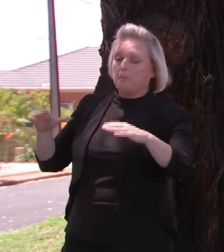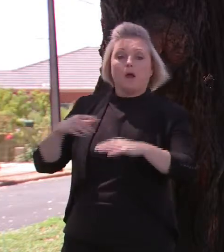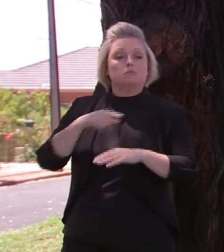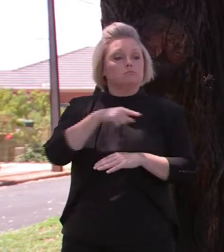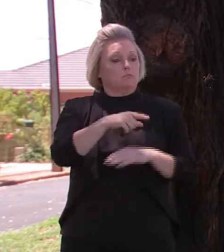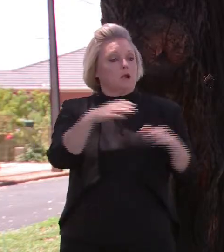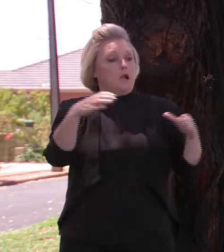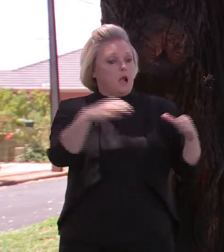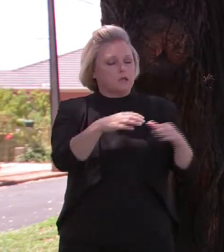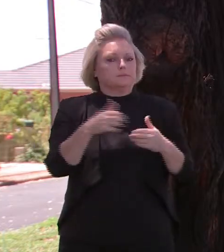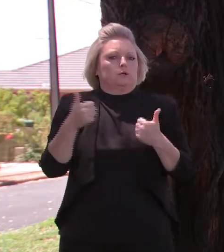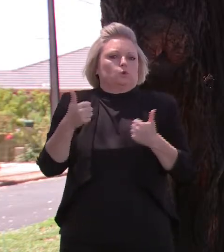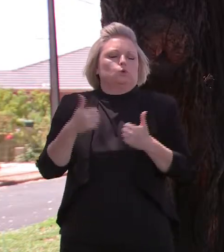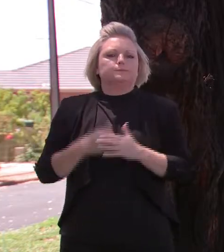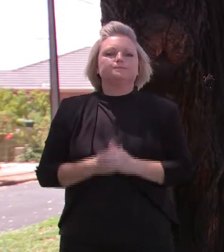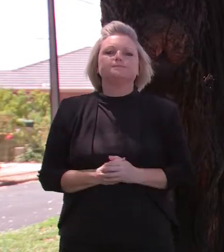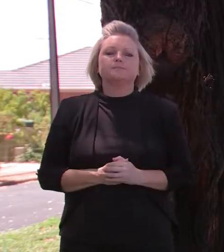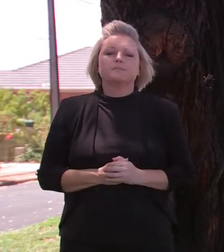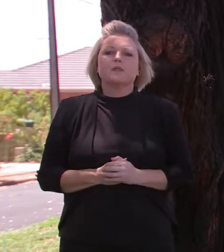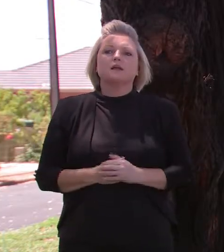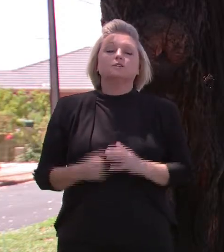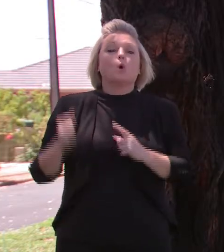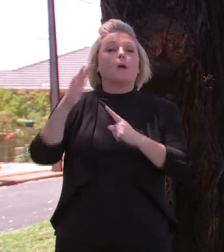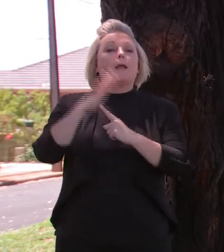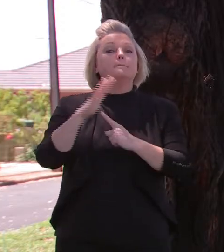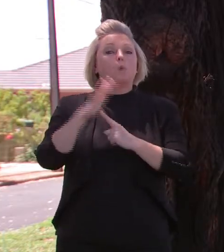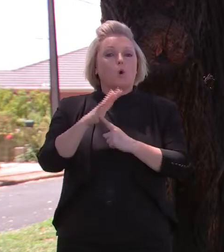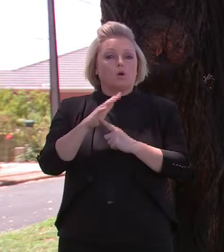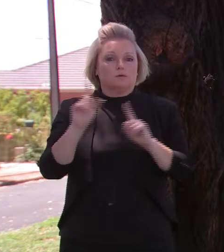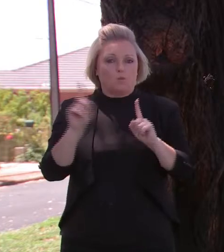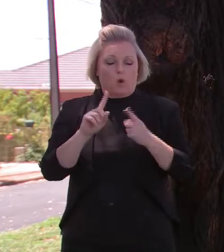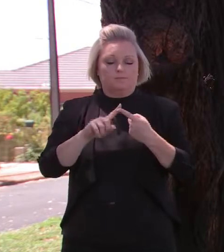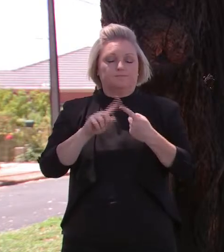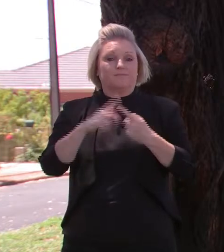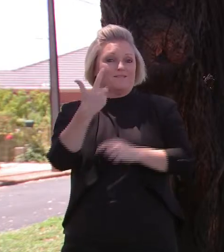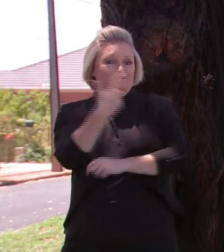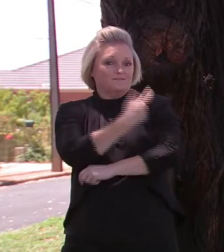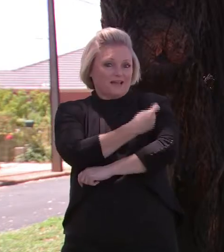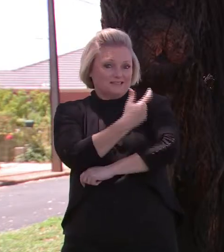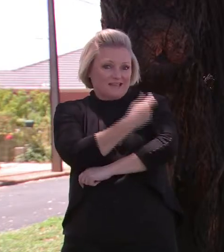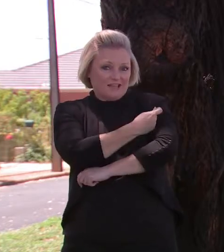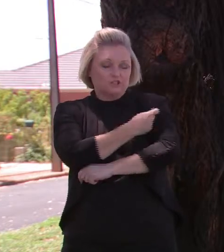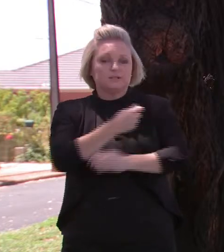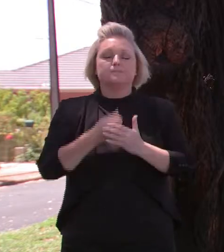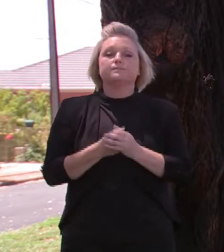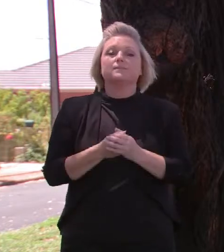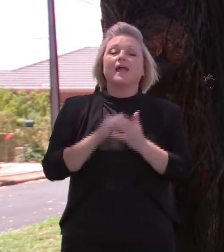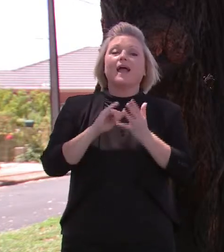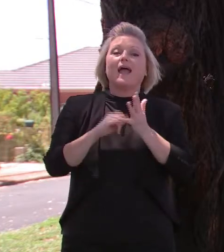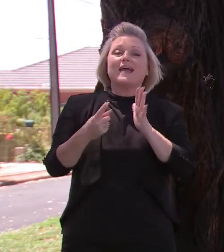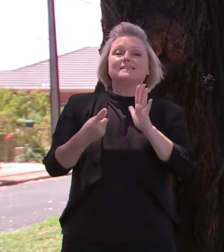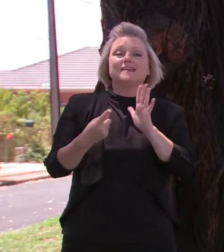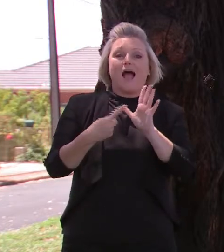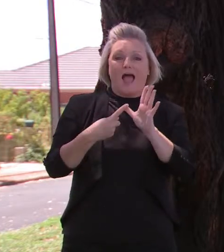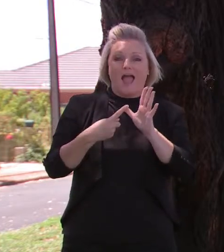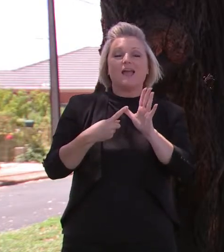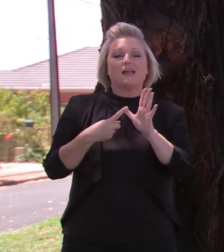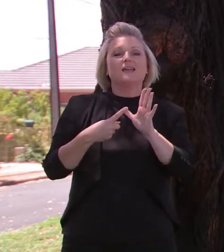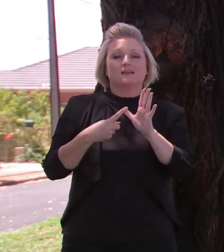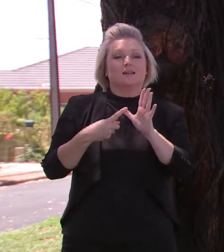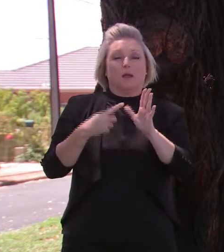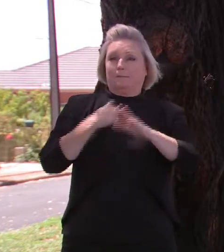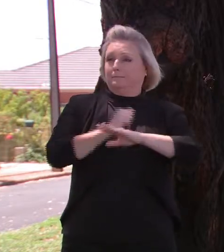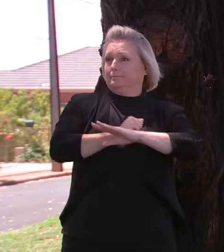Our key issues at the moment are vaccinations. I'm very pleased to report that South Australia has the highest booster rate of